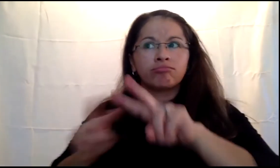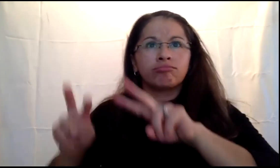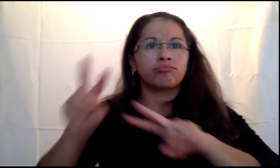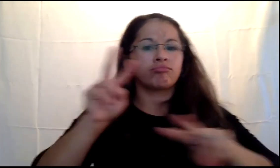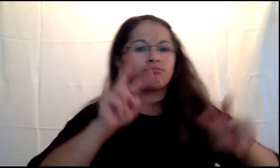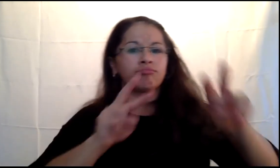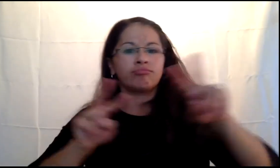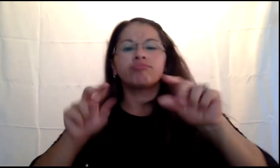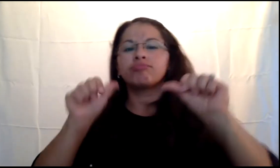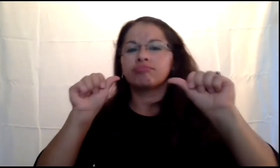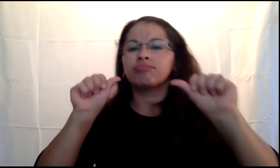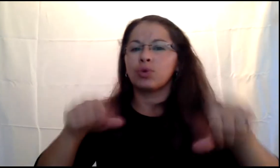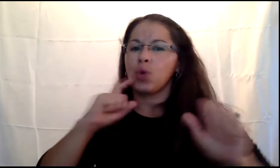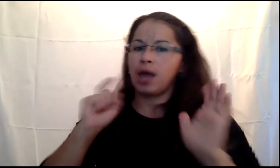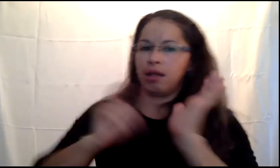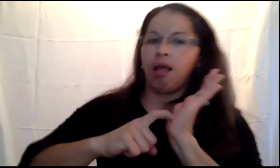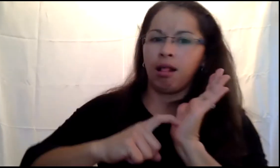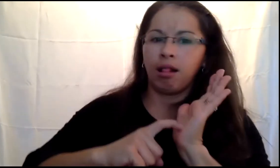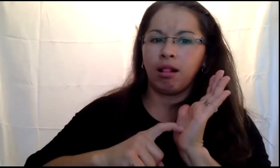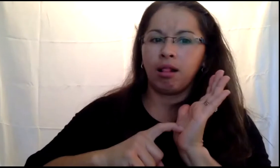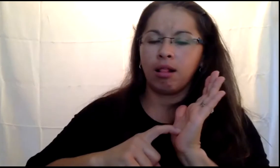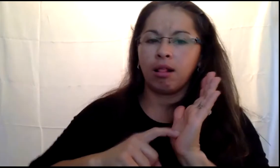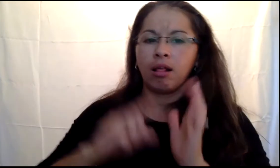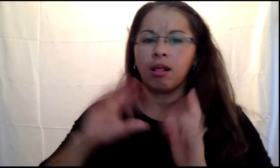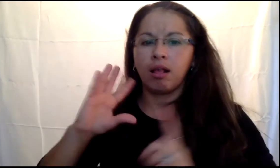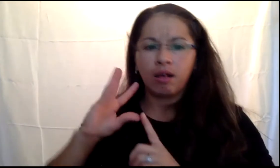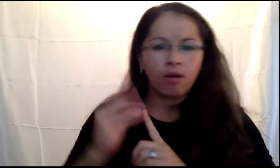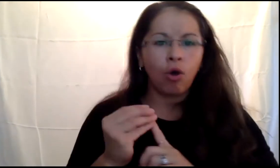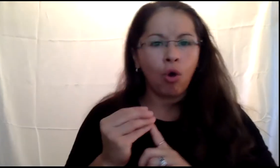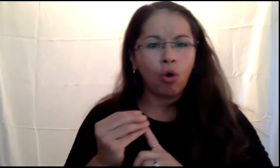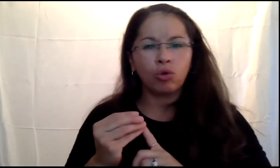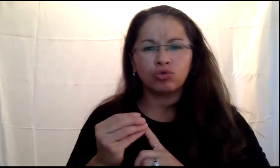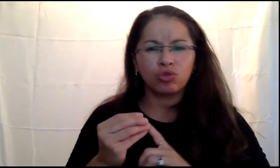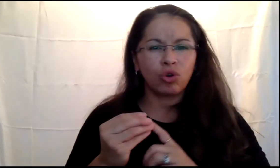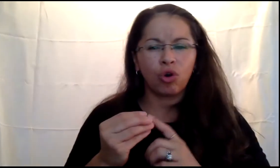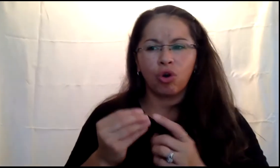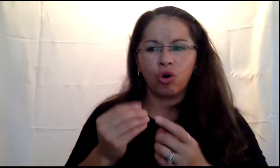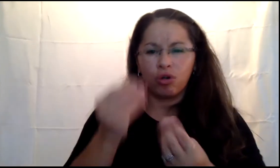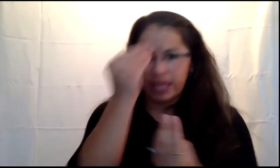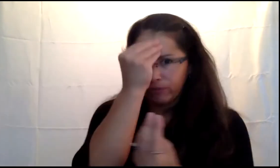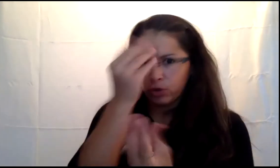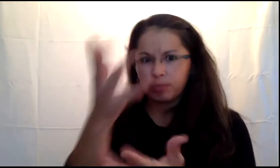from cultural hints. So we are in Miami. The